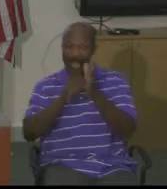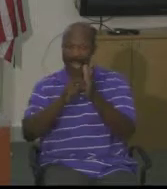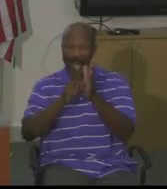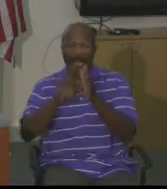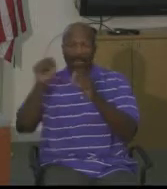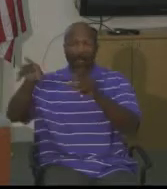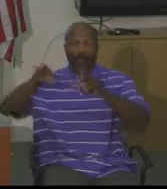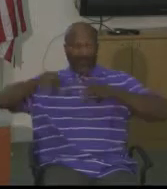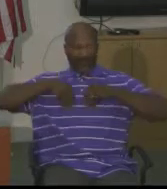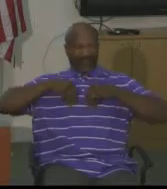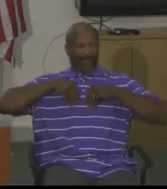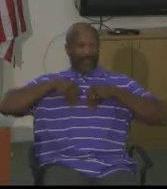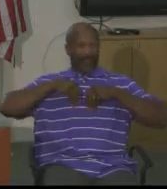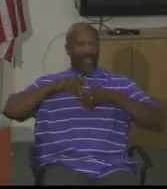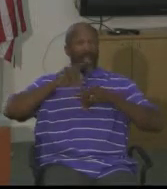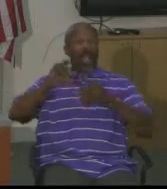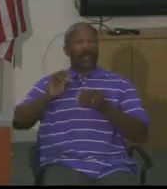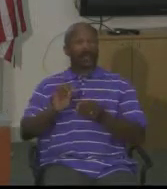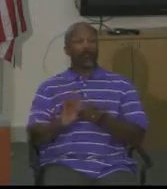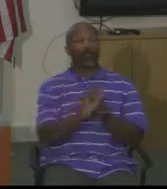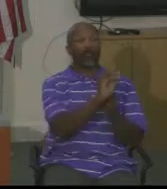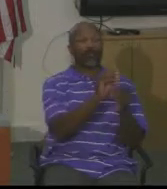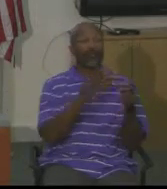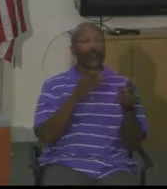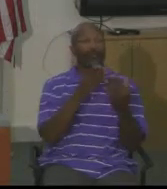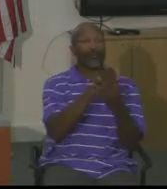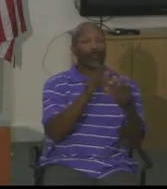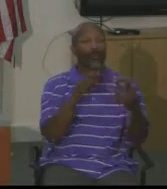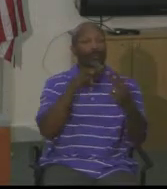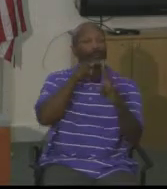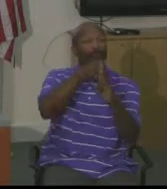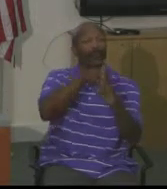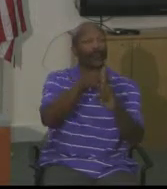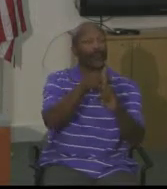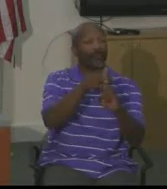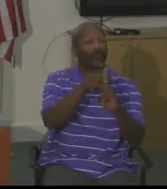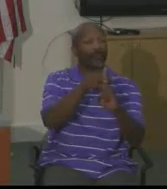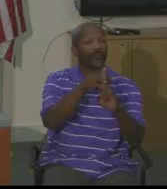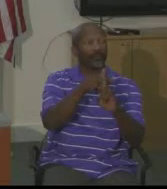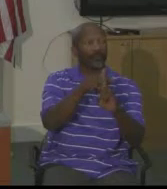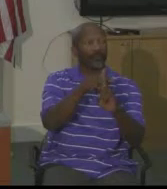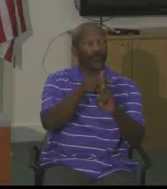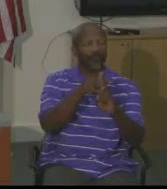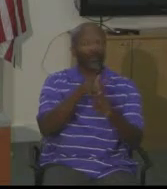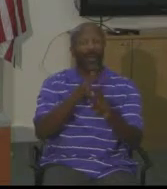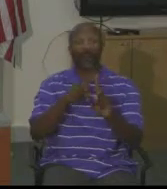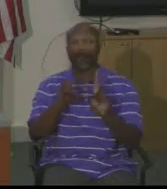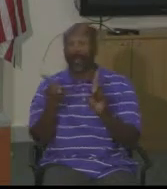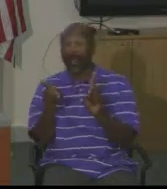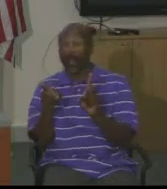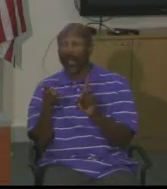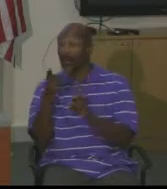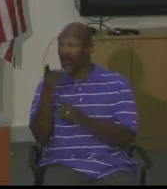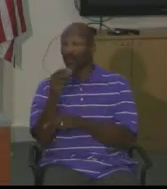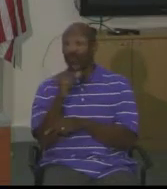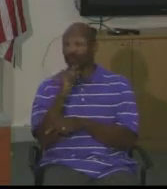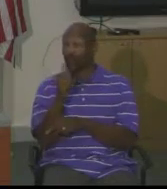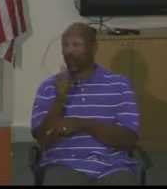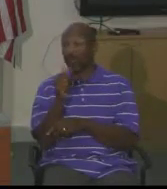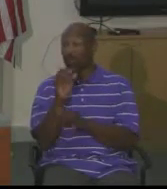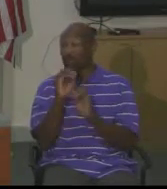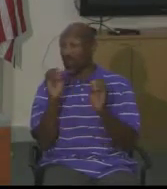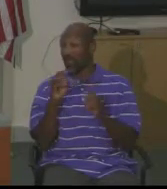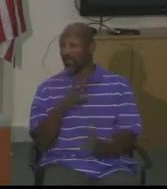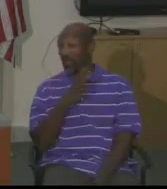chip and bring the graphics out to the connector on the back here. It's okay if you're not going to be doing anything